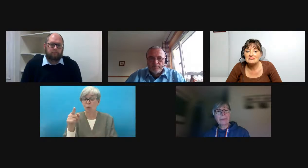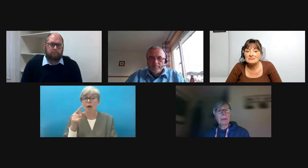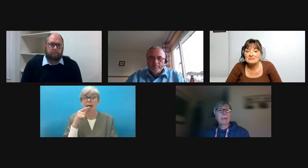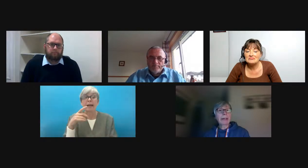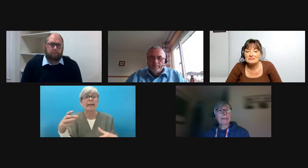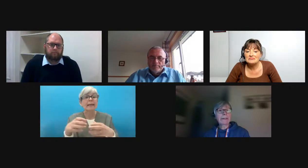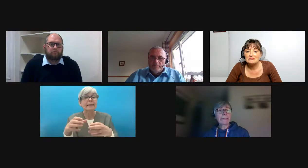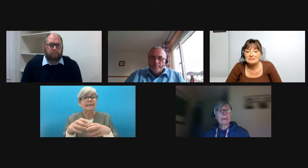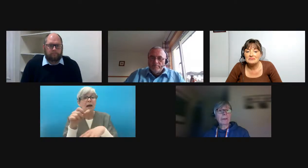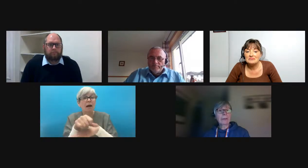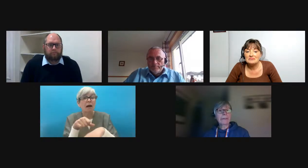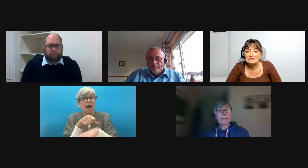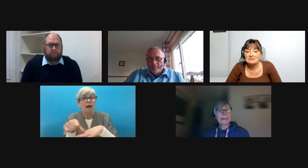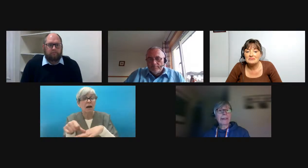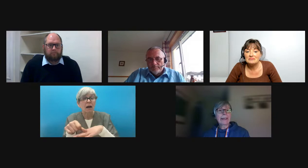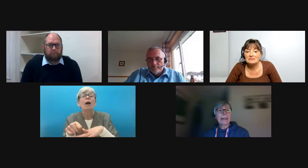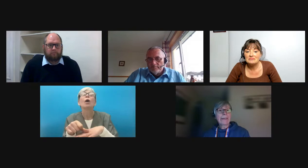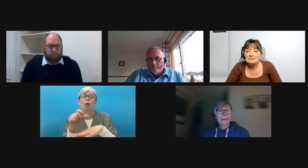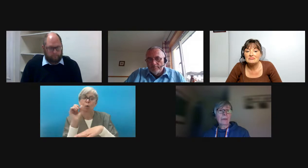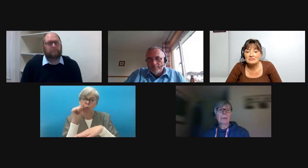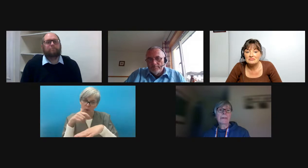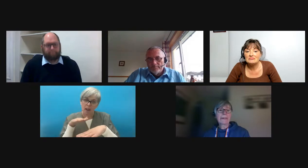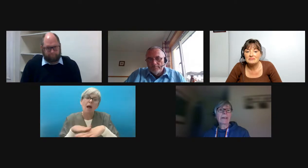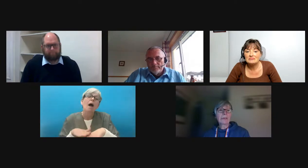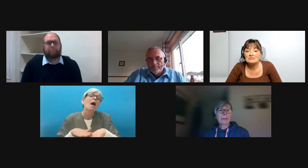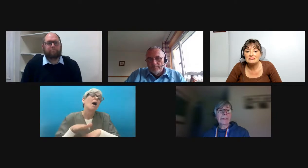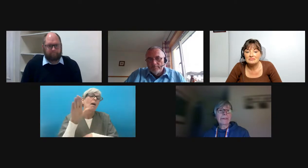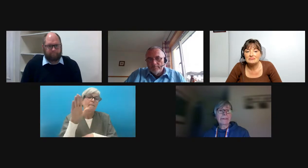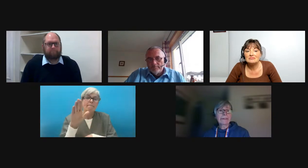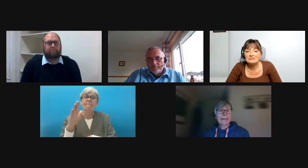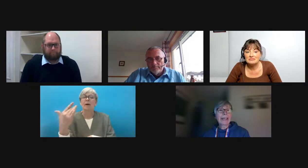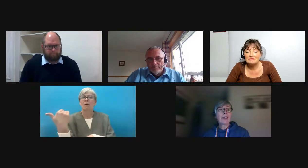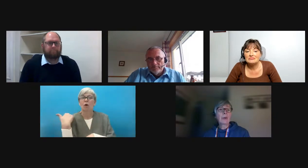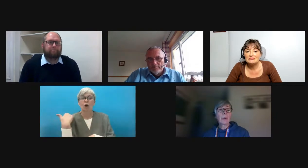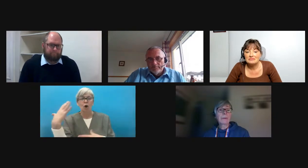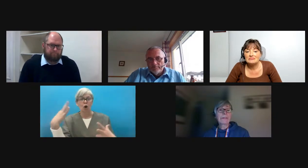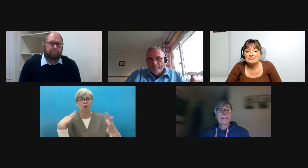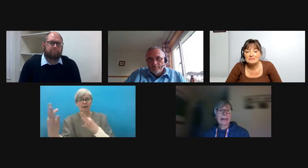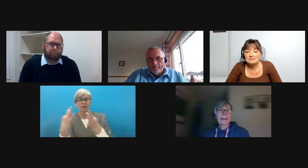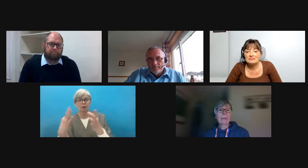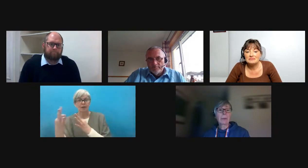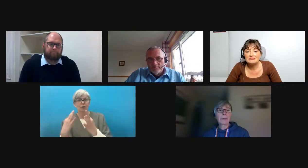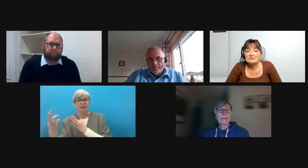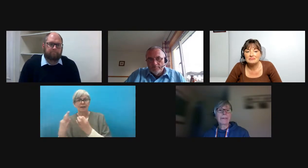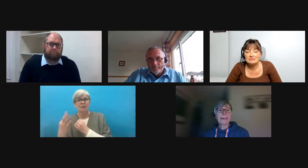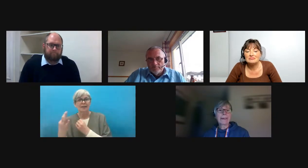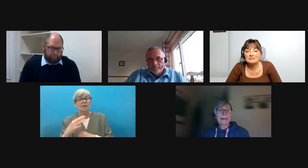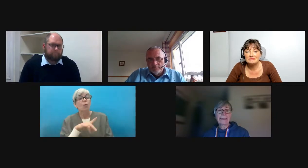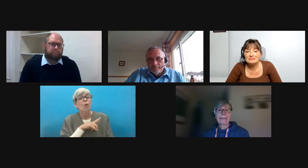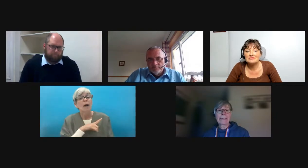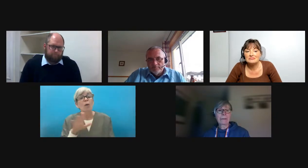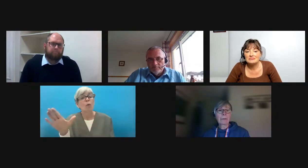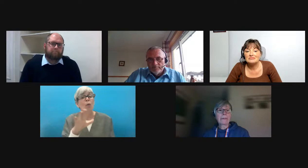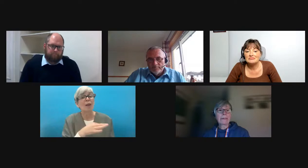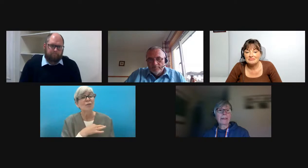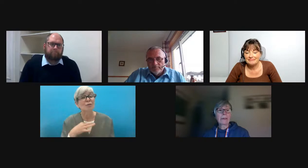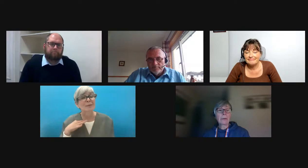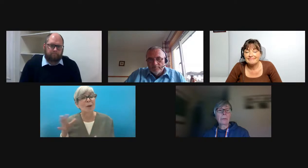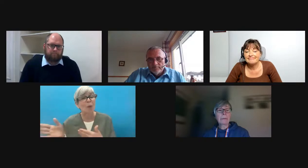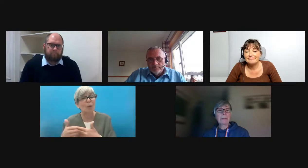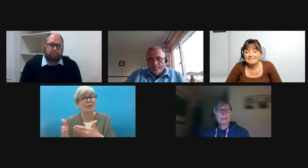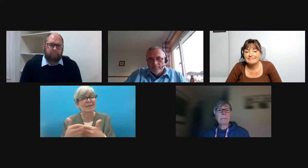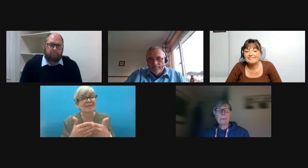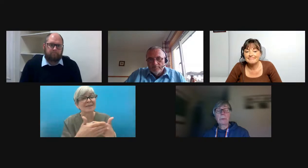the GP practices are closed, there's always an increase in the calls at that point. And as Davie was saying,